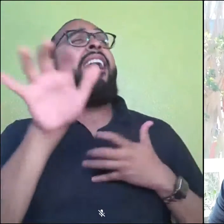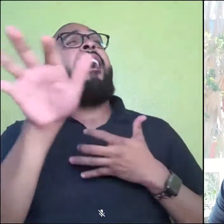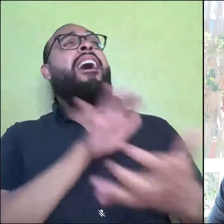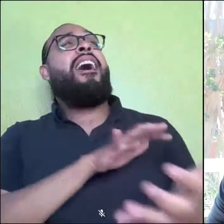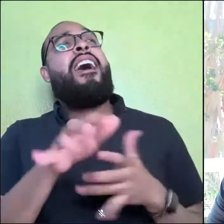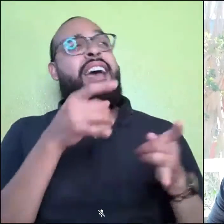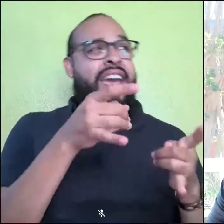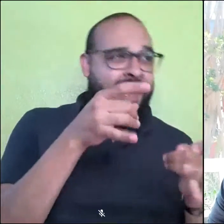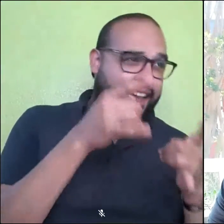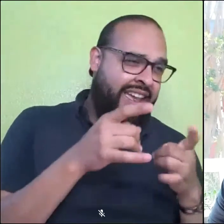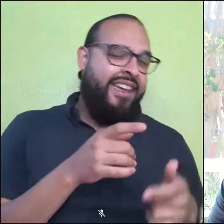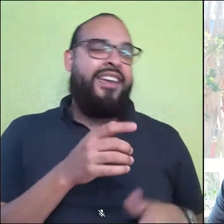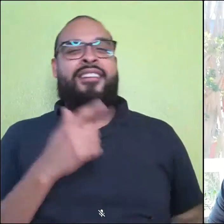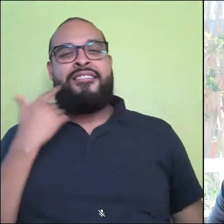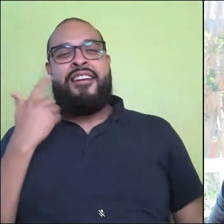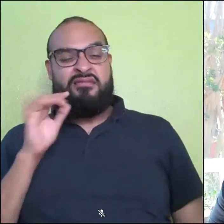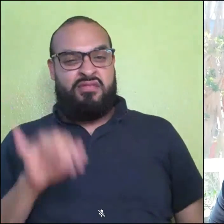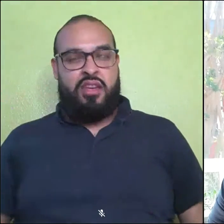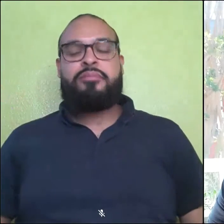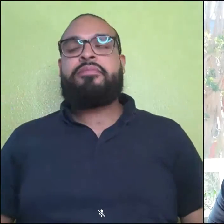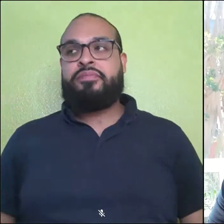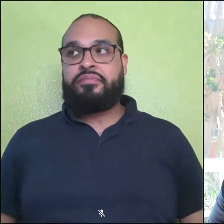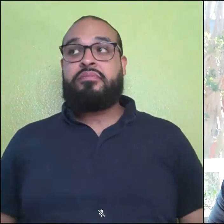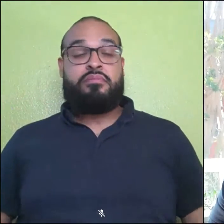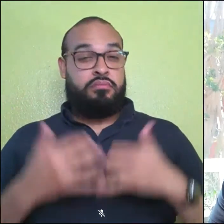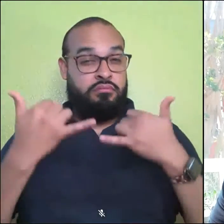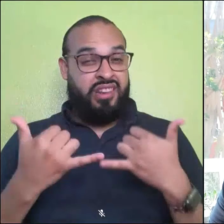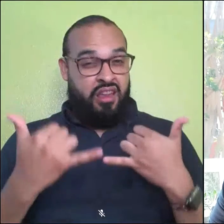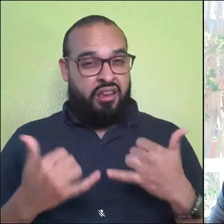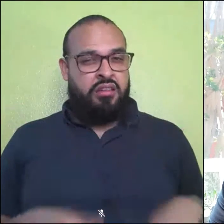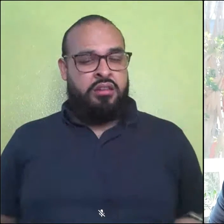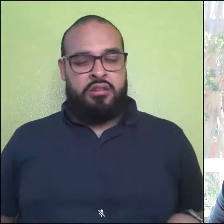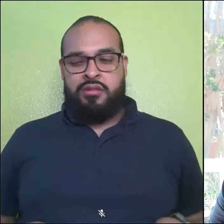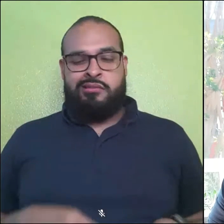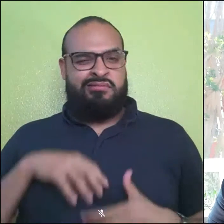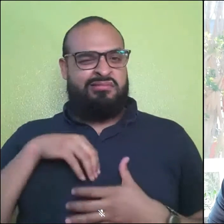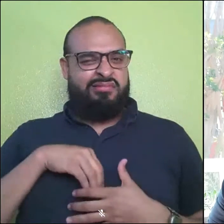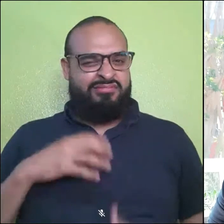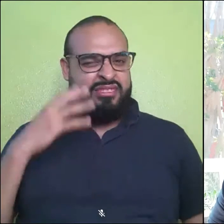share that, I'm noticing a lot of sadness,